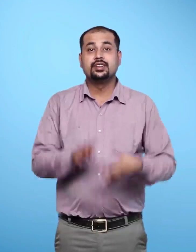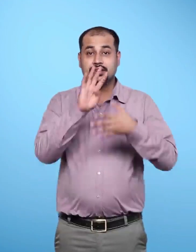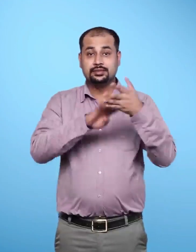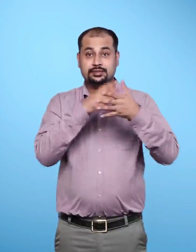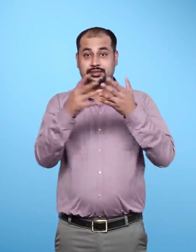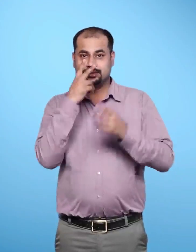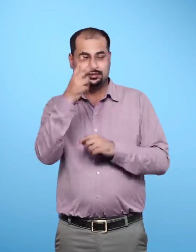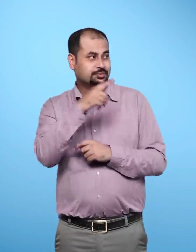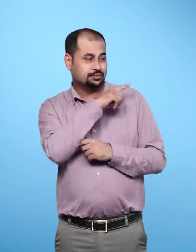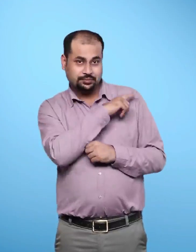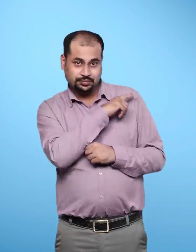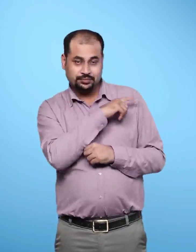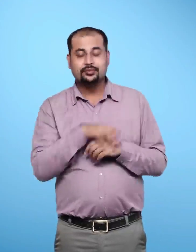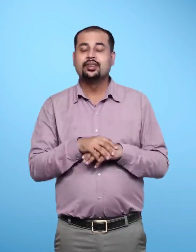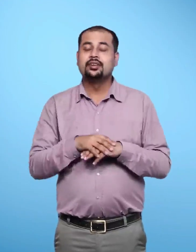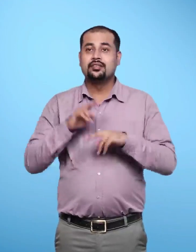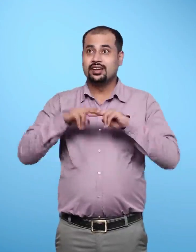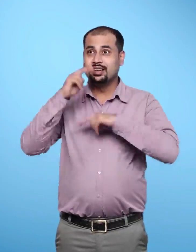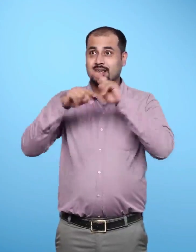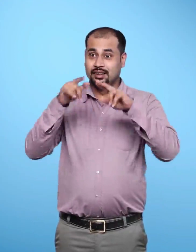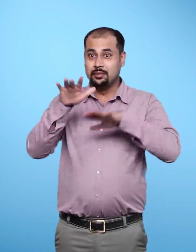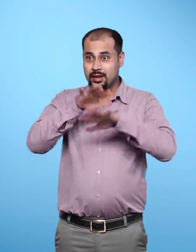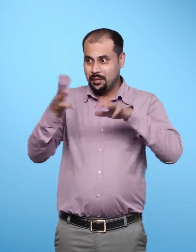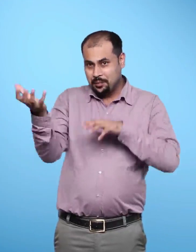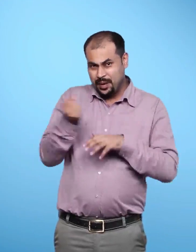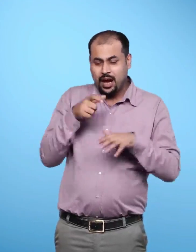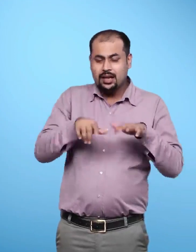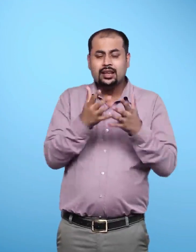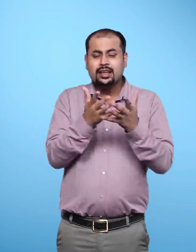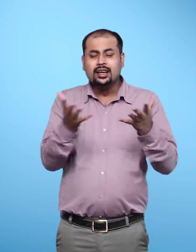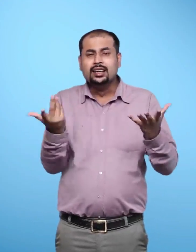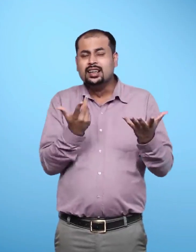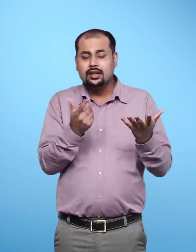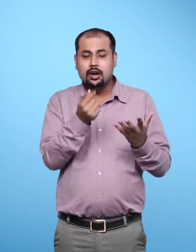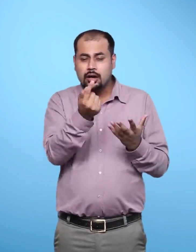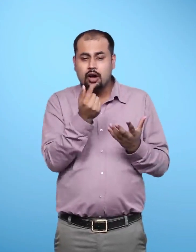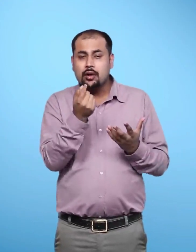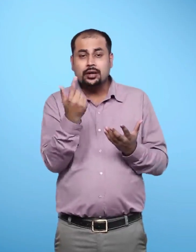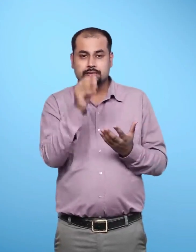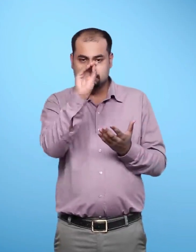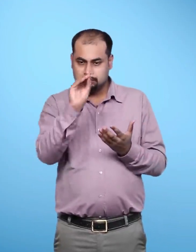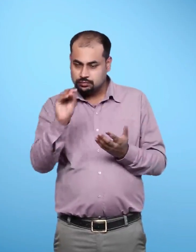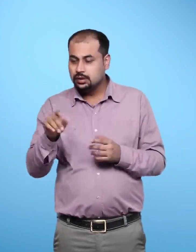Here's a table for the cost of each item and the number of items they want to buy.